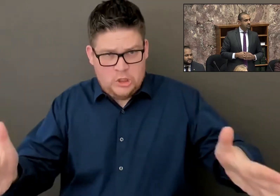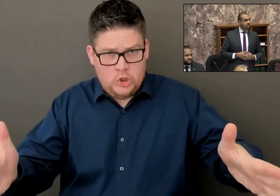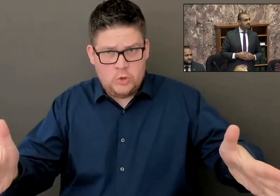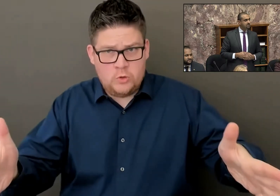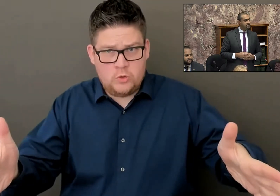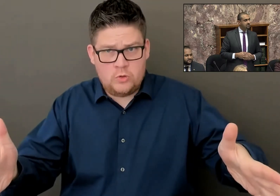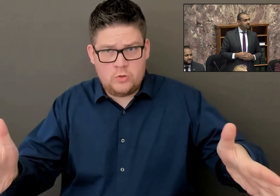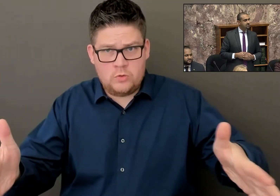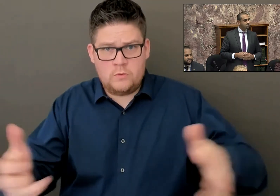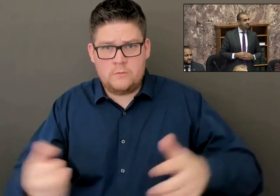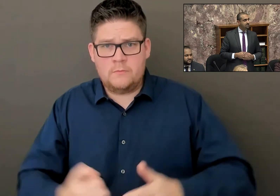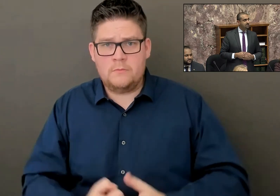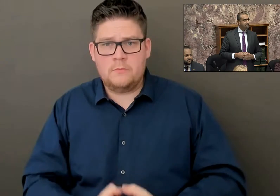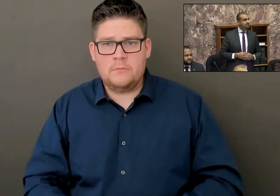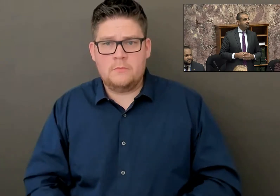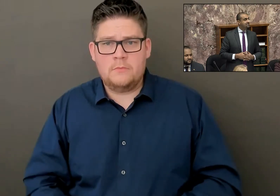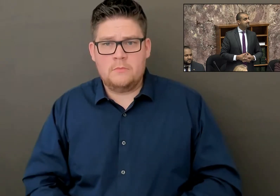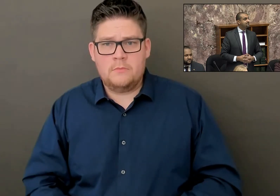Surrey Cloverdale.